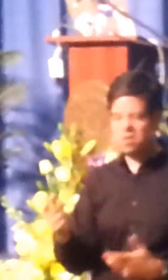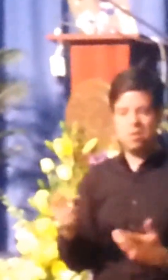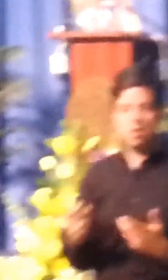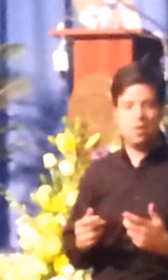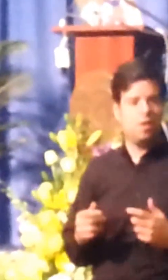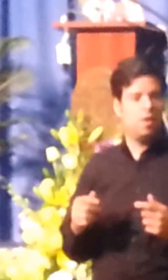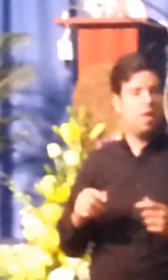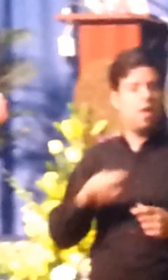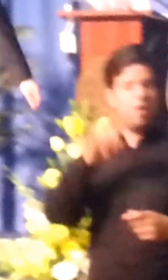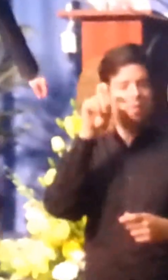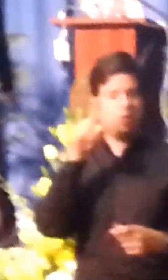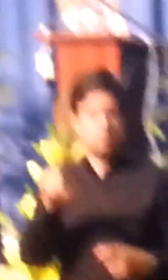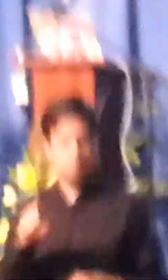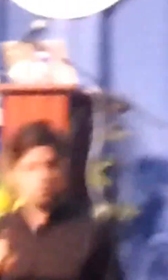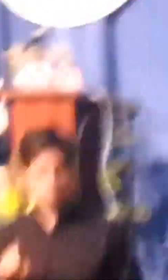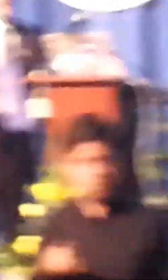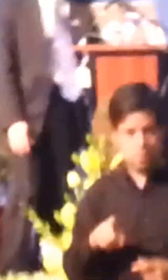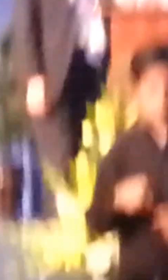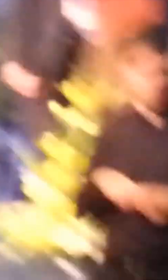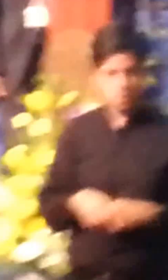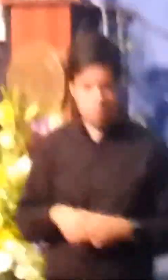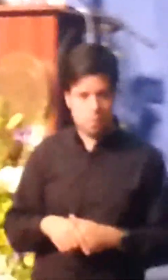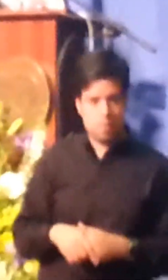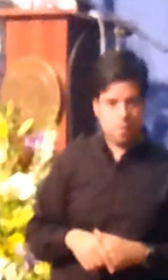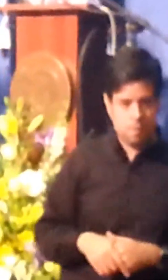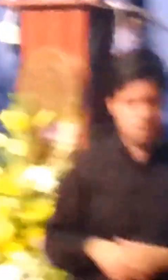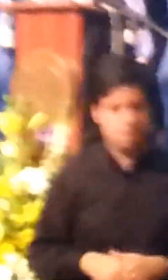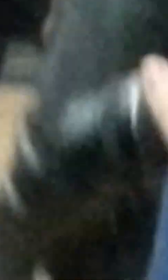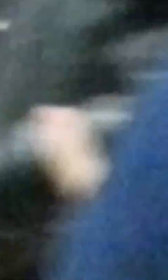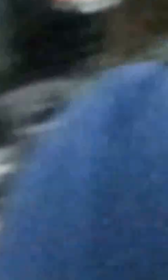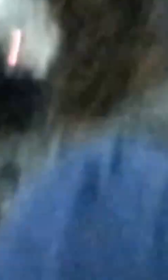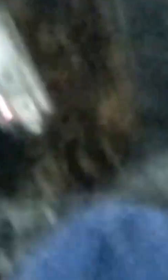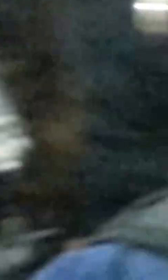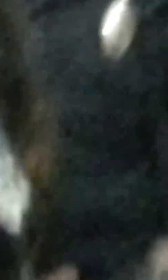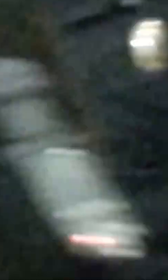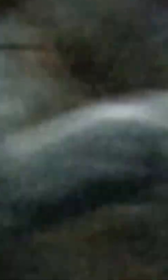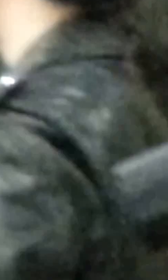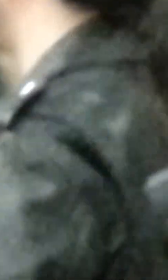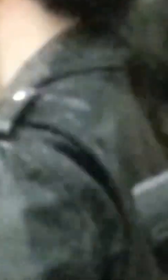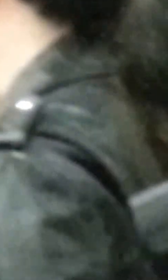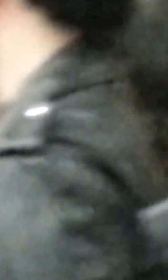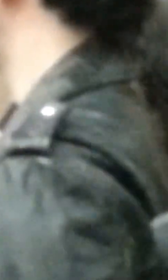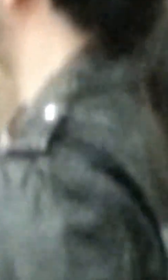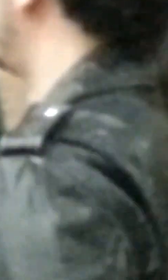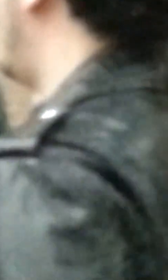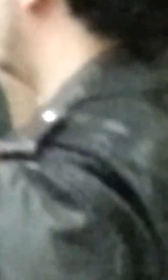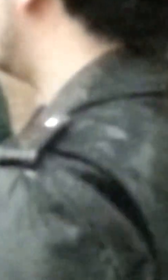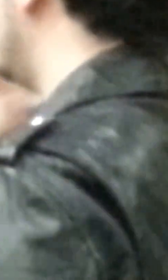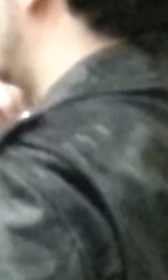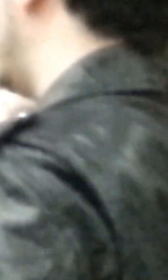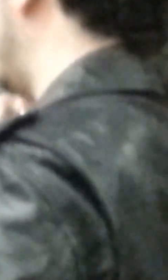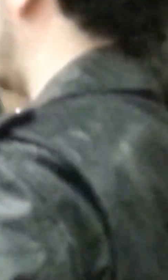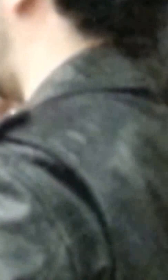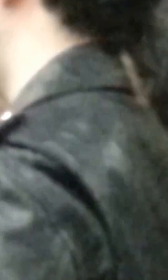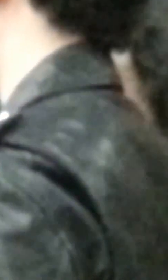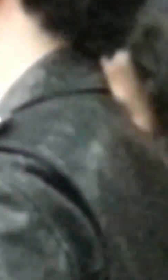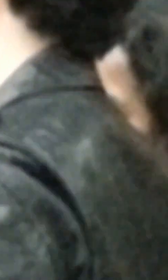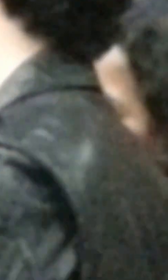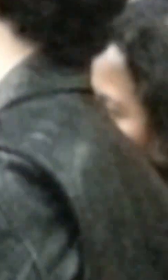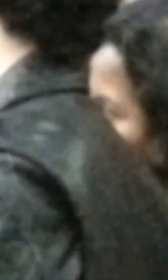this question, I'm going to ask Paul to come up here so that you can help translate. Oh, I. My first question.